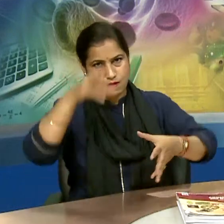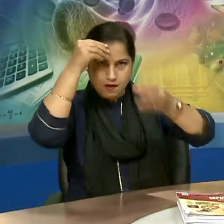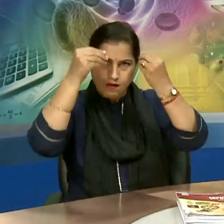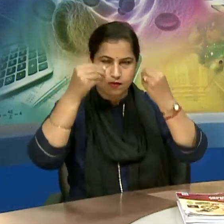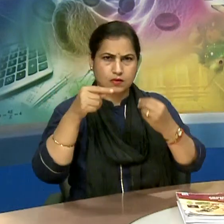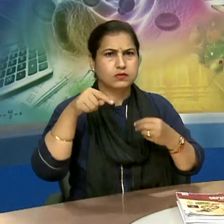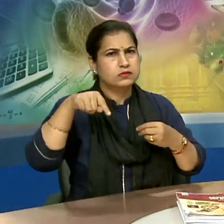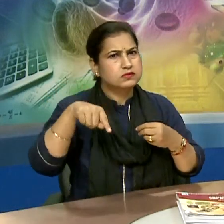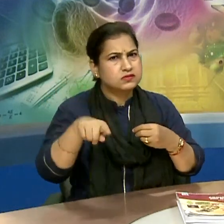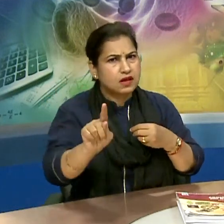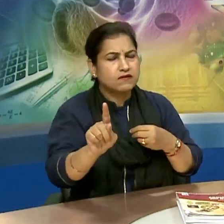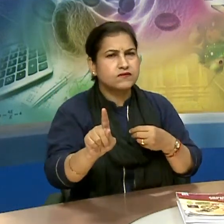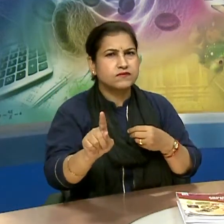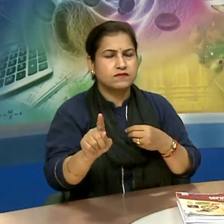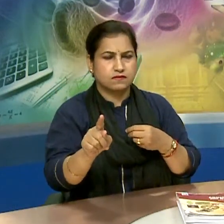check the